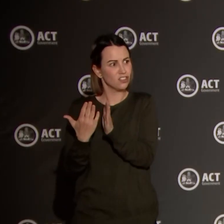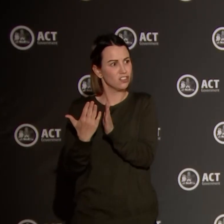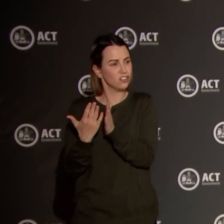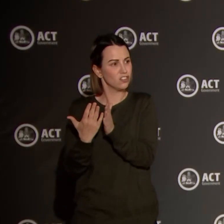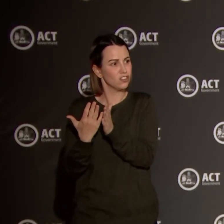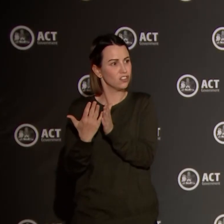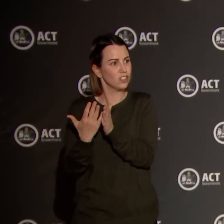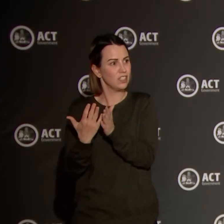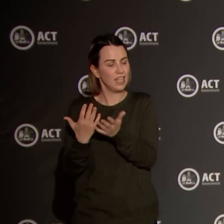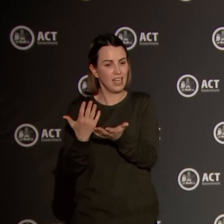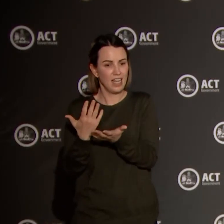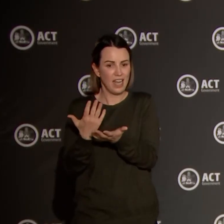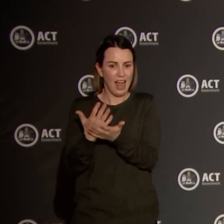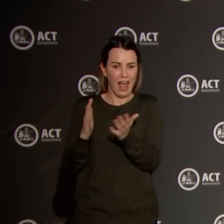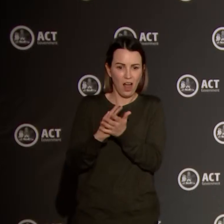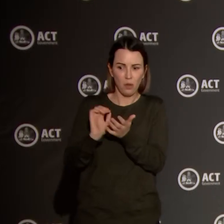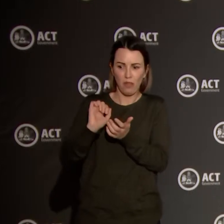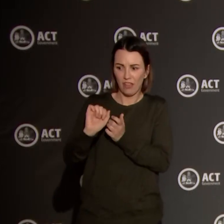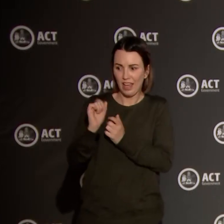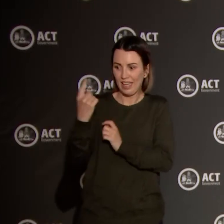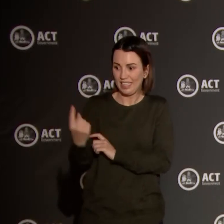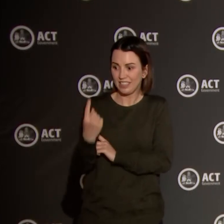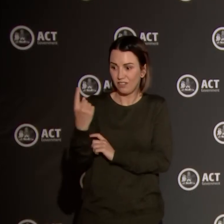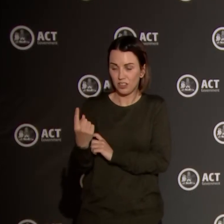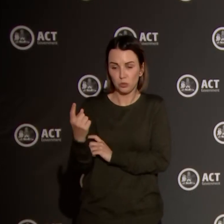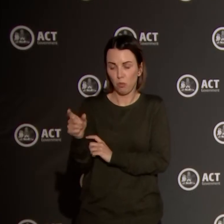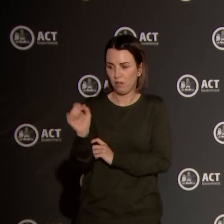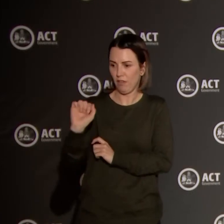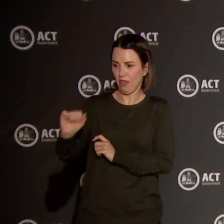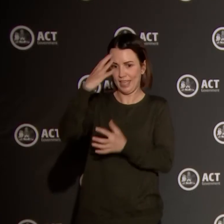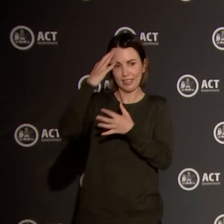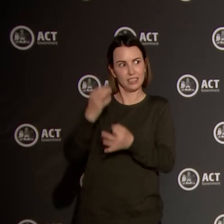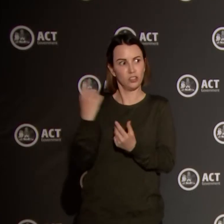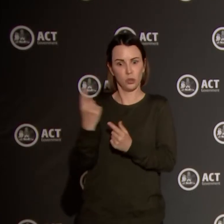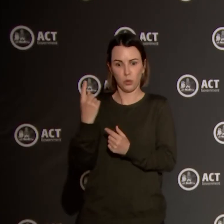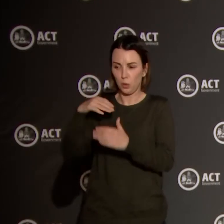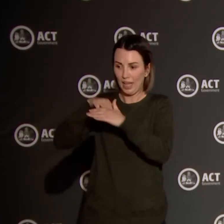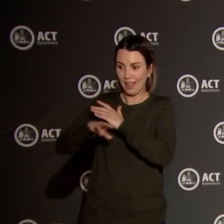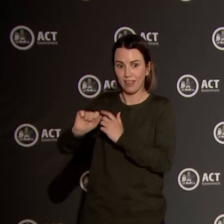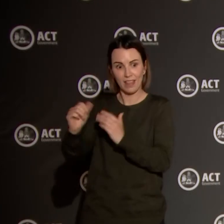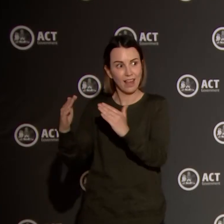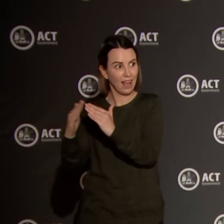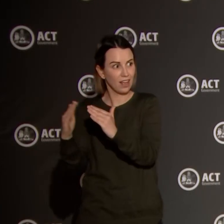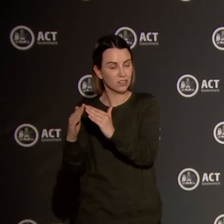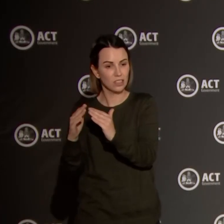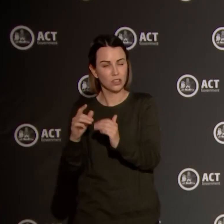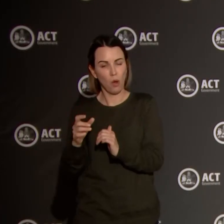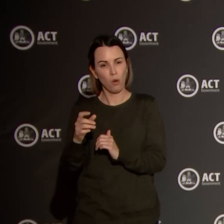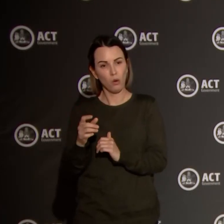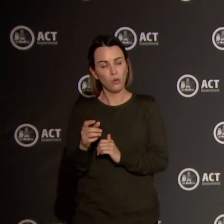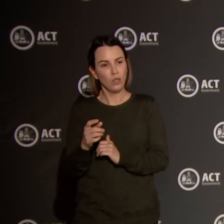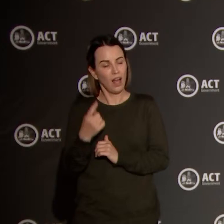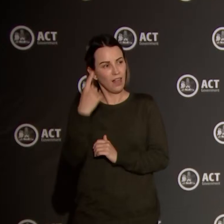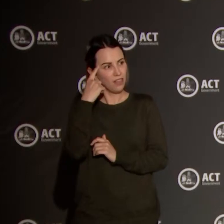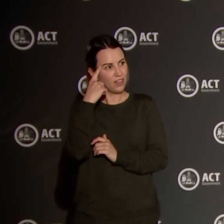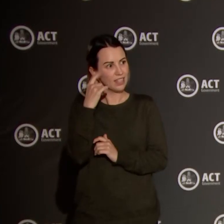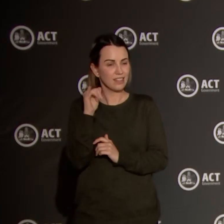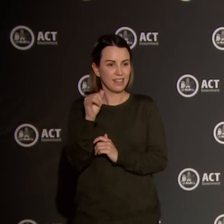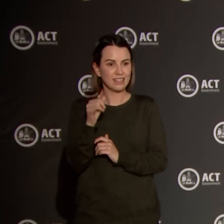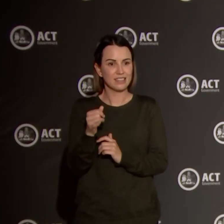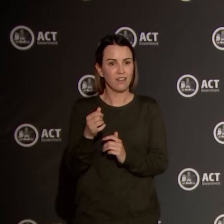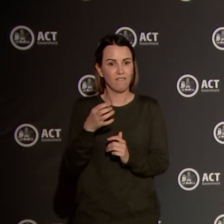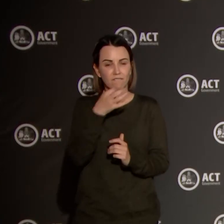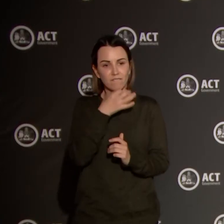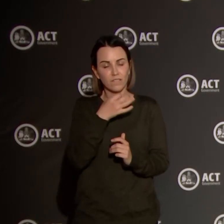the interference in the right of individuals to determine who visits their home. So I think there are some countervailing